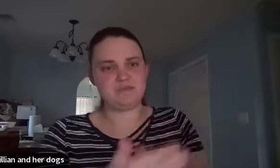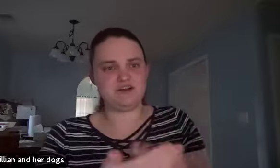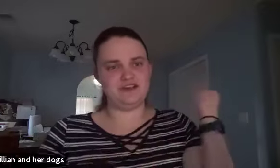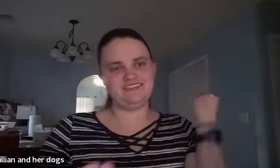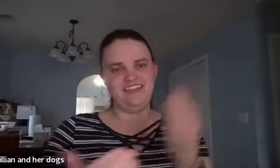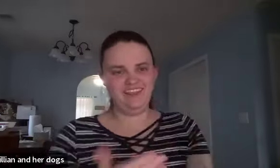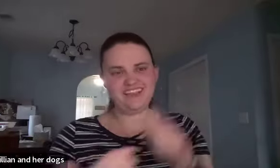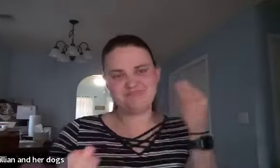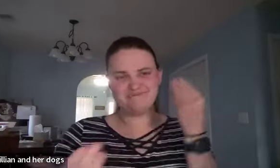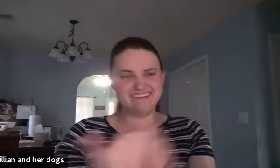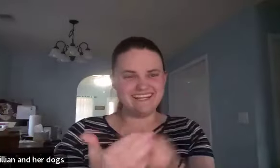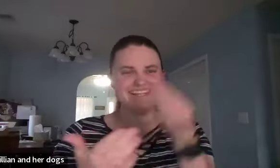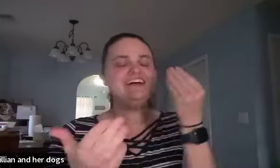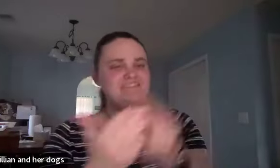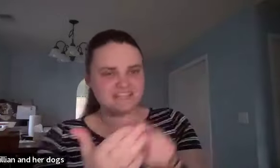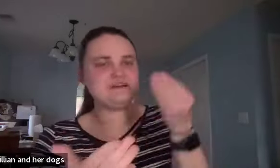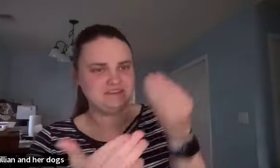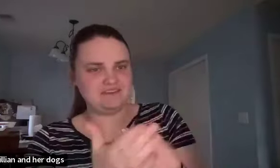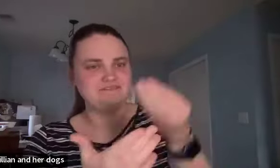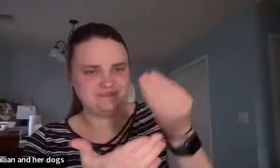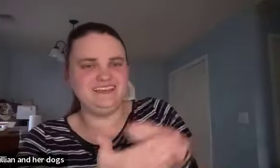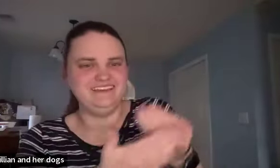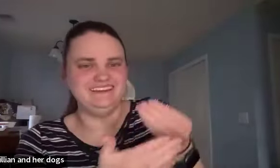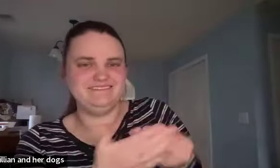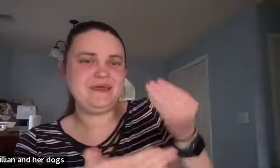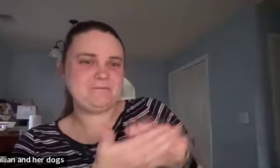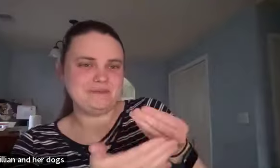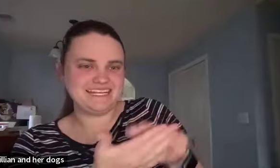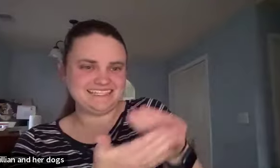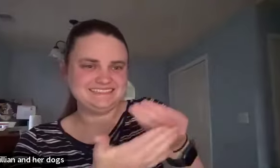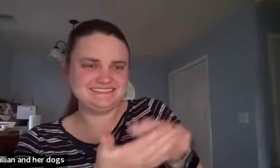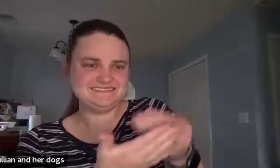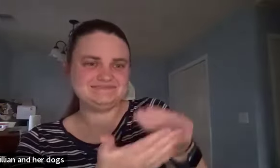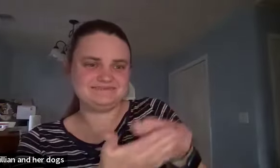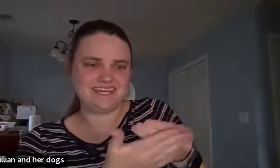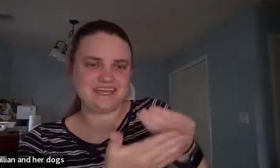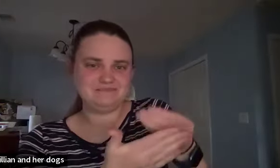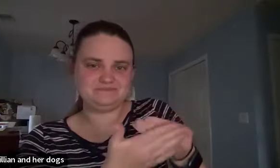slap it on their hand, like, look at my money. That's what I think of. Money. Okay.